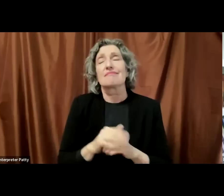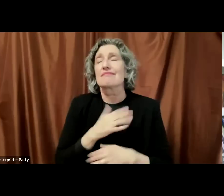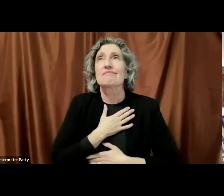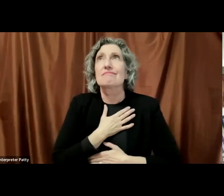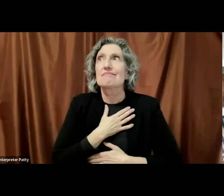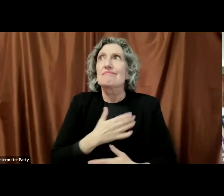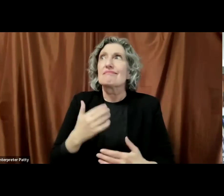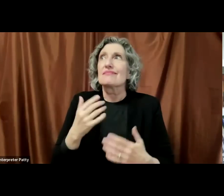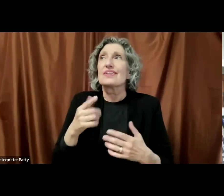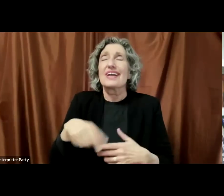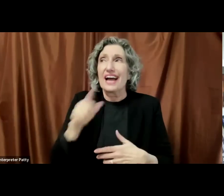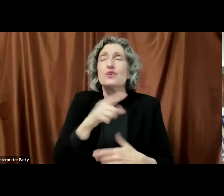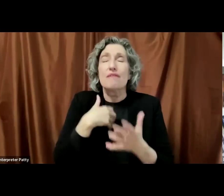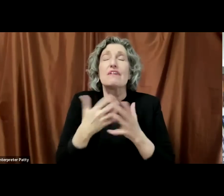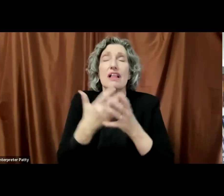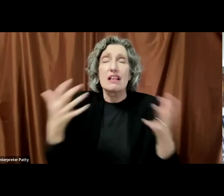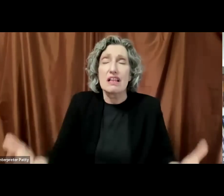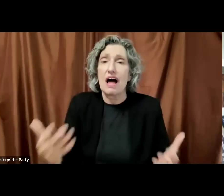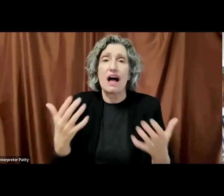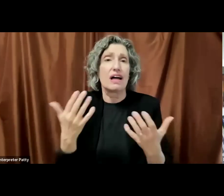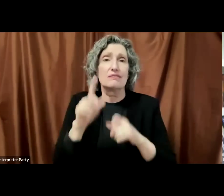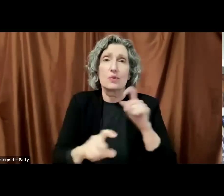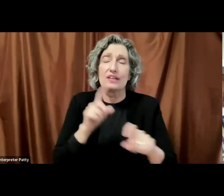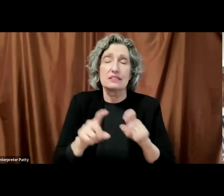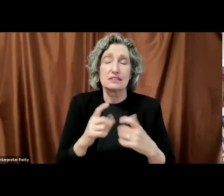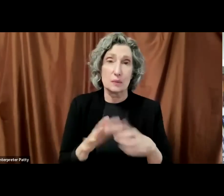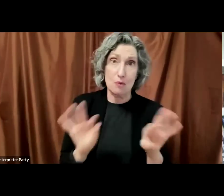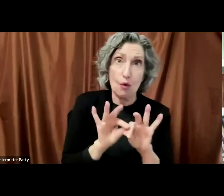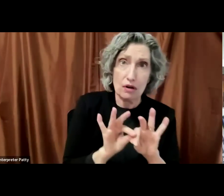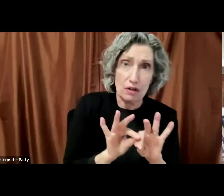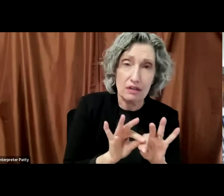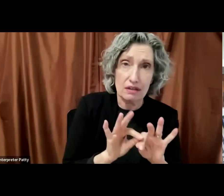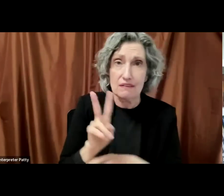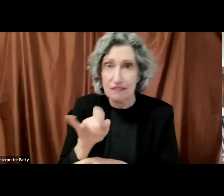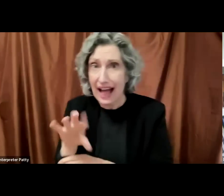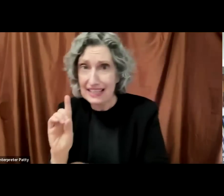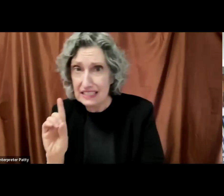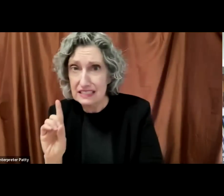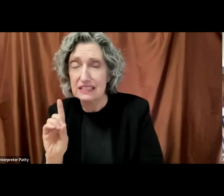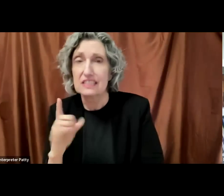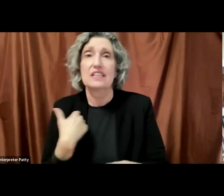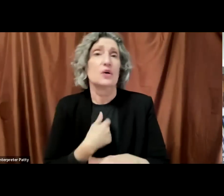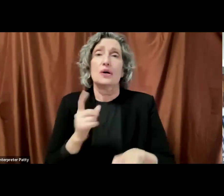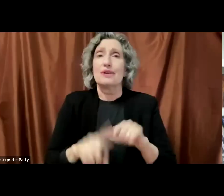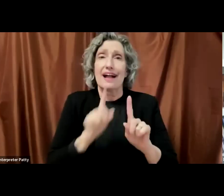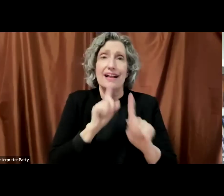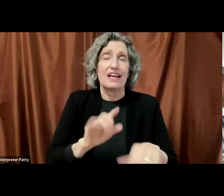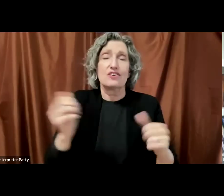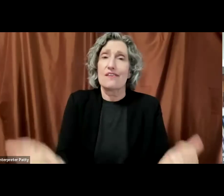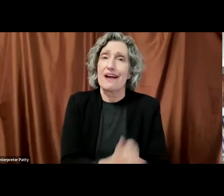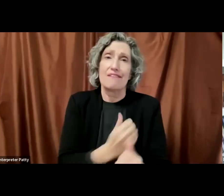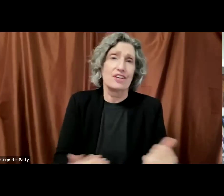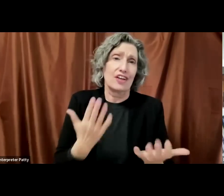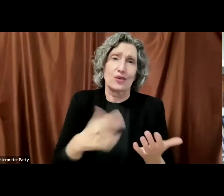of which we won't be able to cover on a 60-minute webinar today. So while we'll do our best to share as much